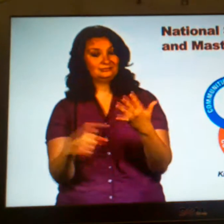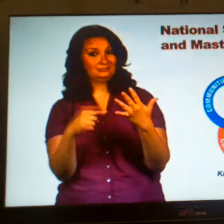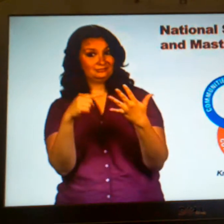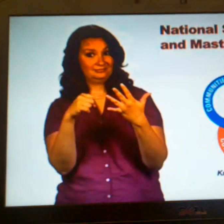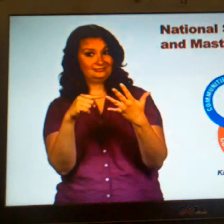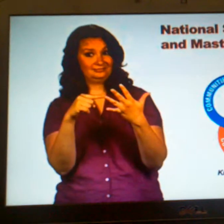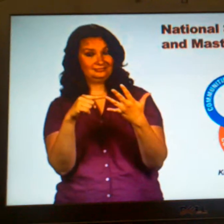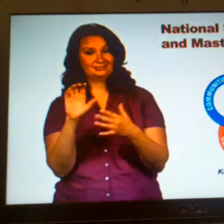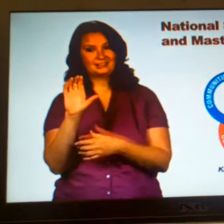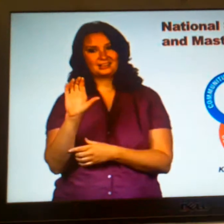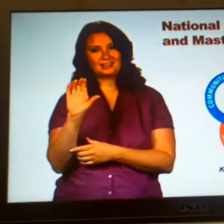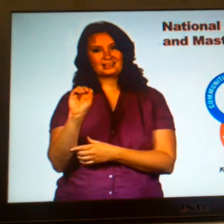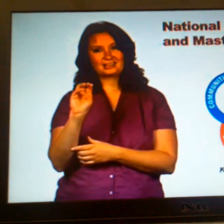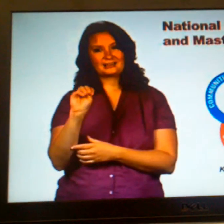Connections is the third.